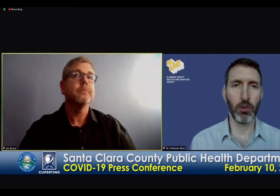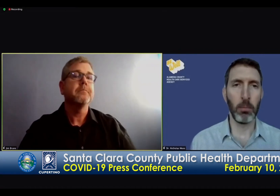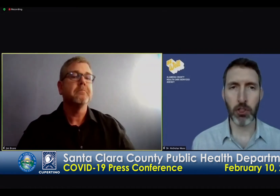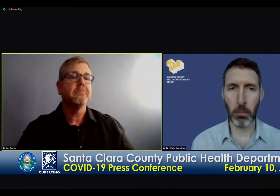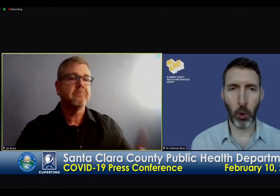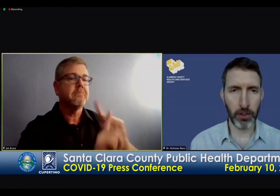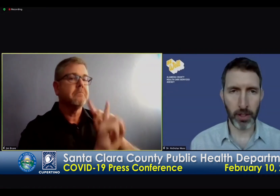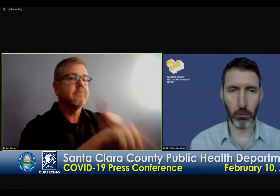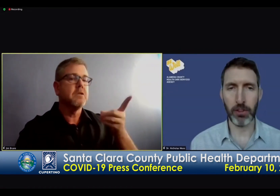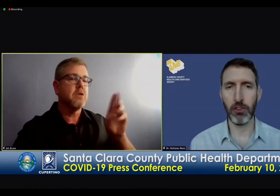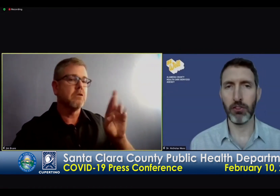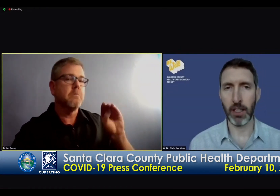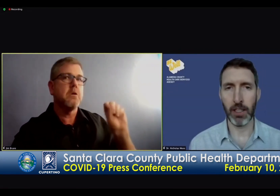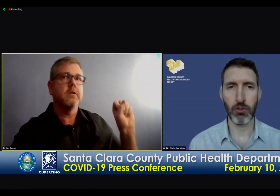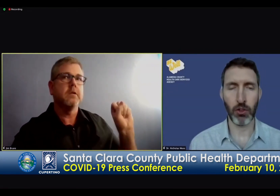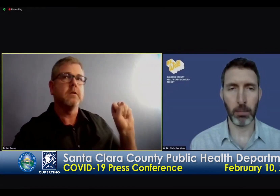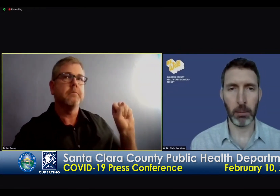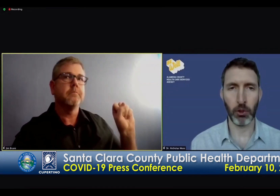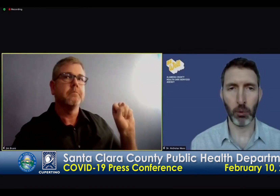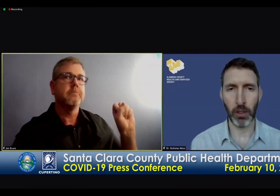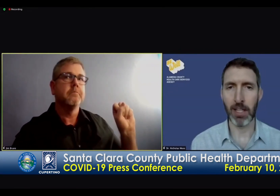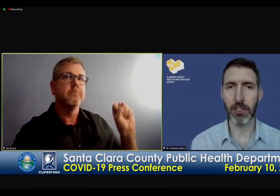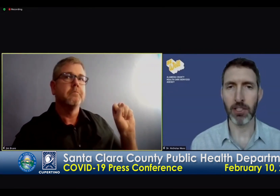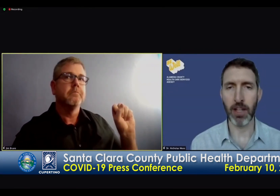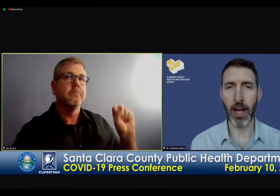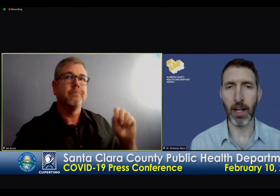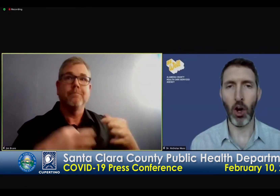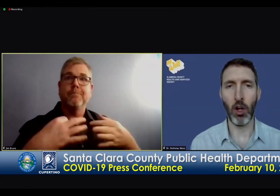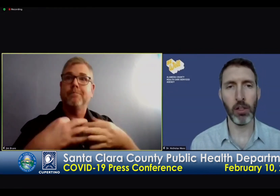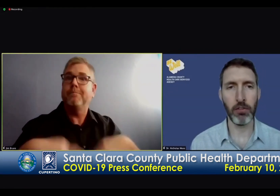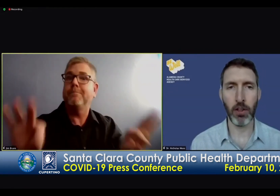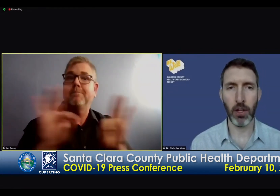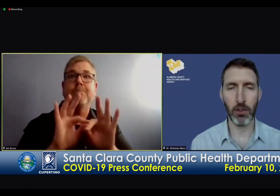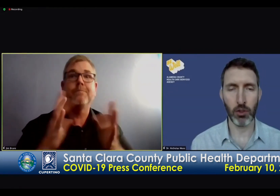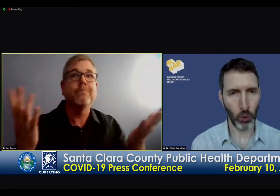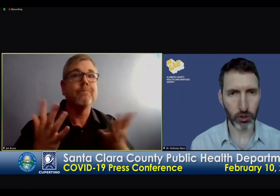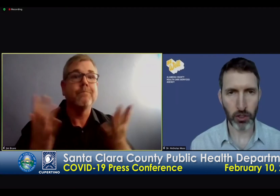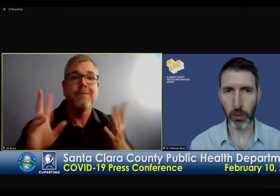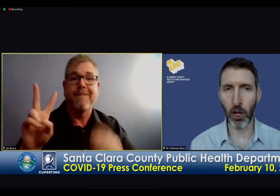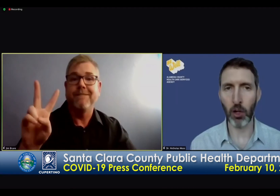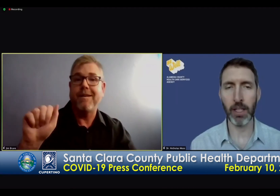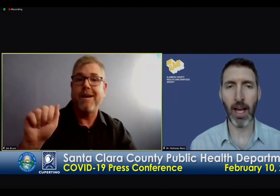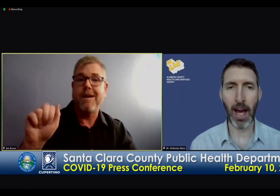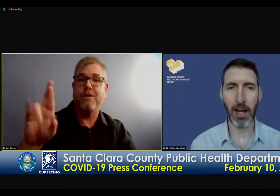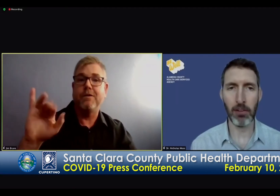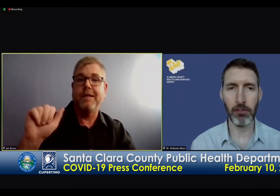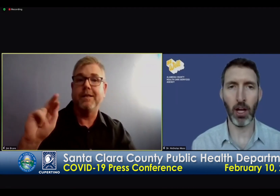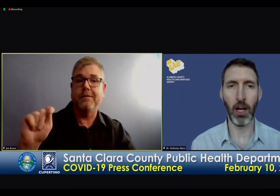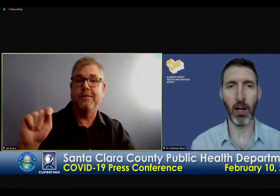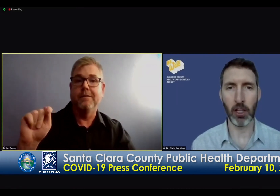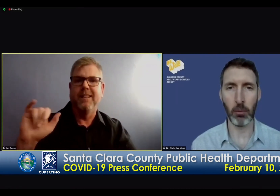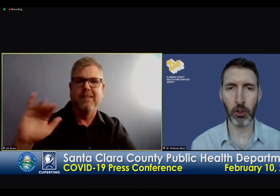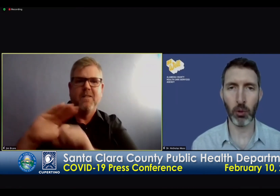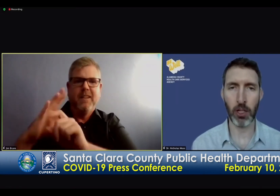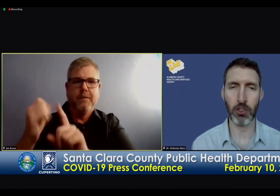so the most important thing with these variants for people to realize is that all of the tools that we already have available to us to prevent the